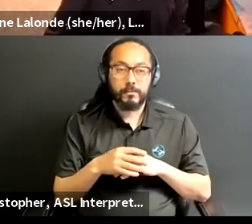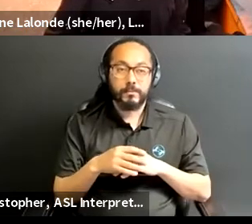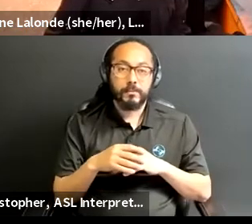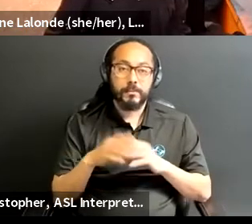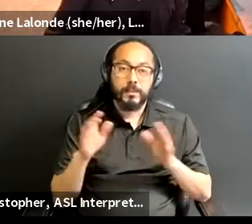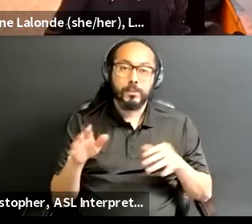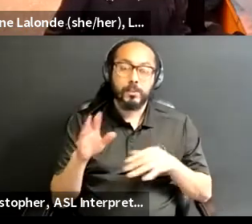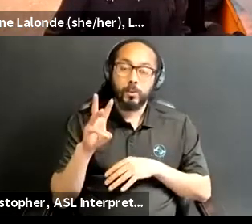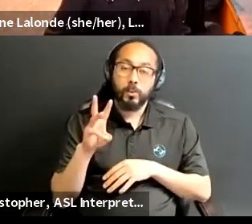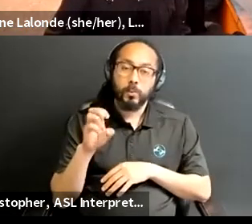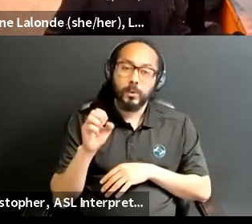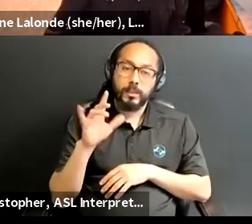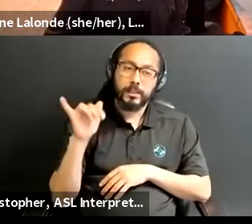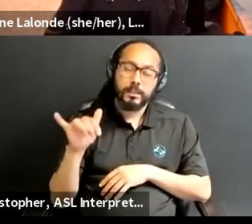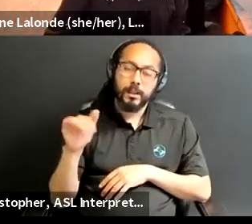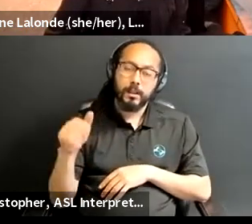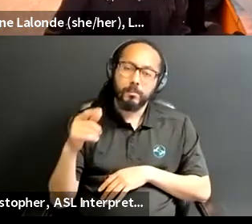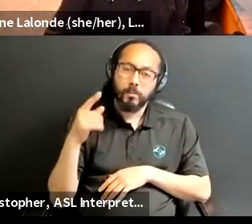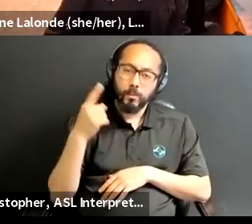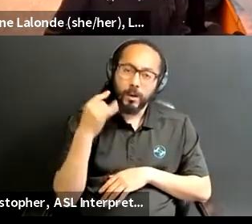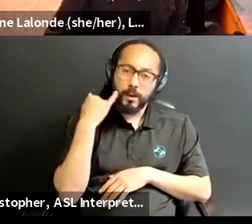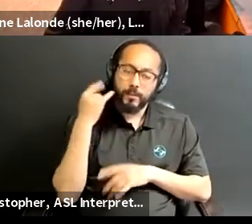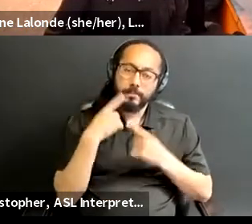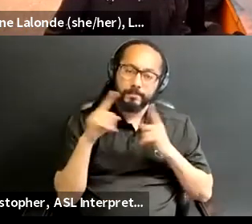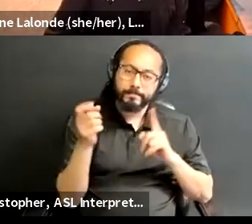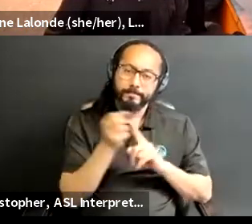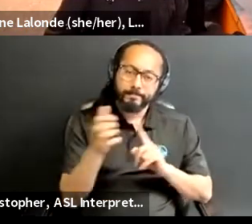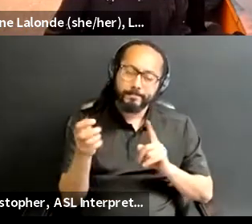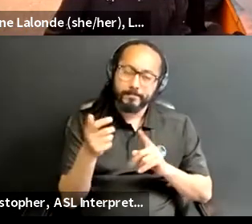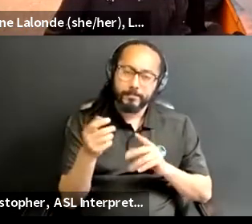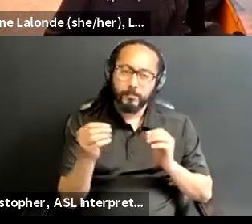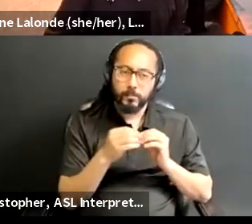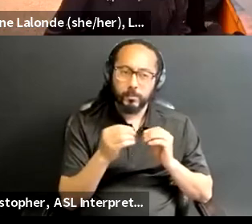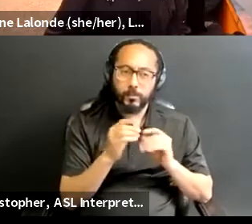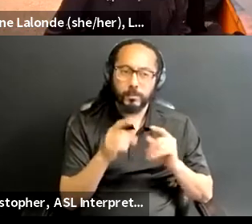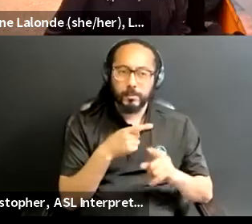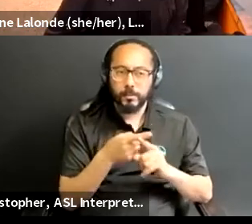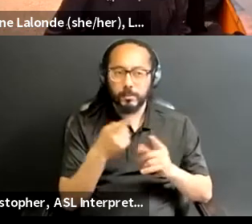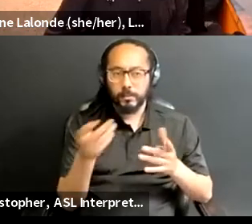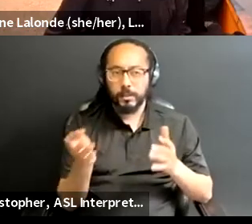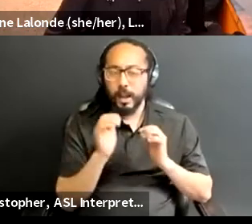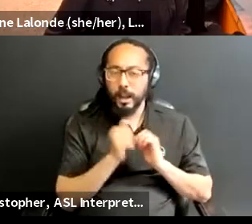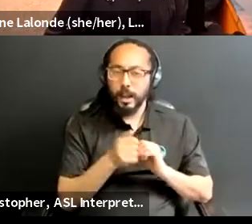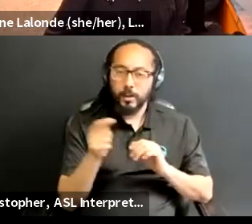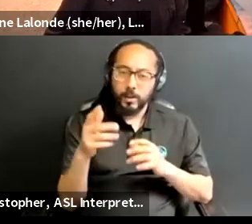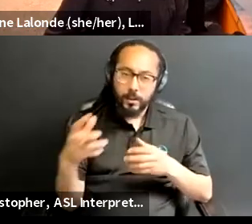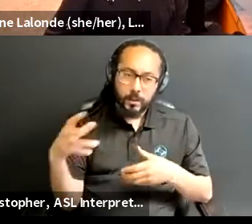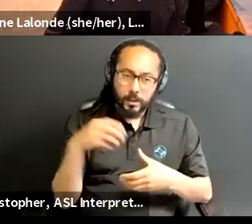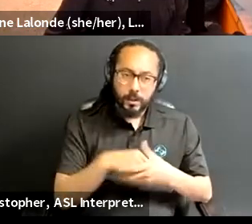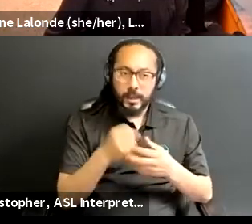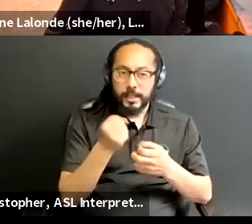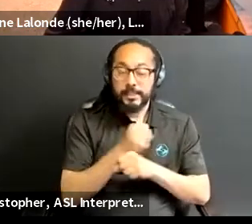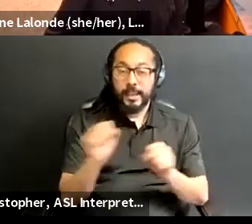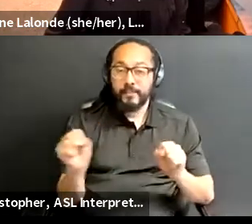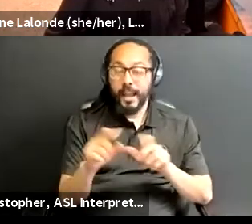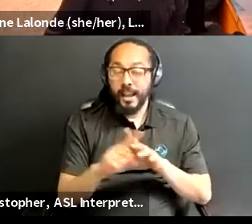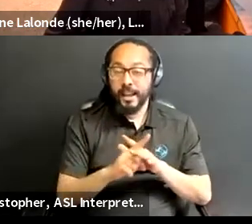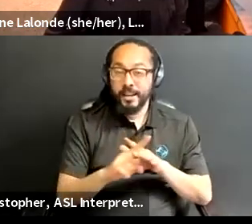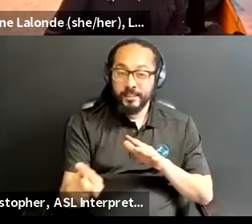speak to everyone a little bit more about how you were able to incorporate a safe exit on